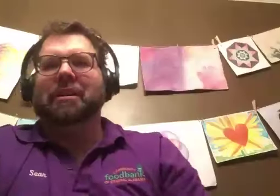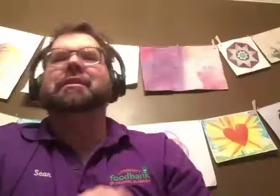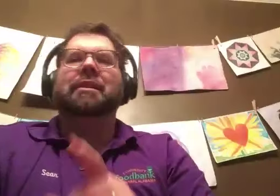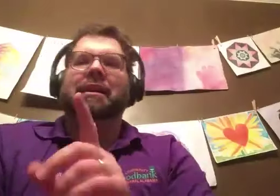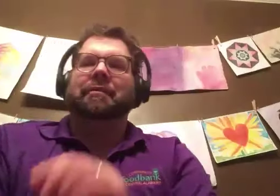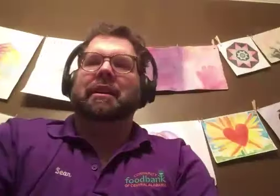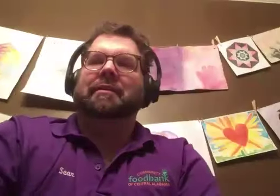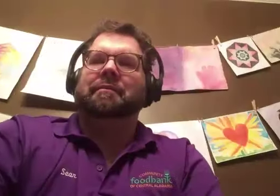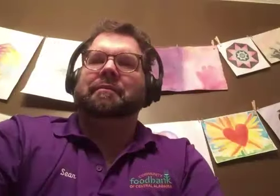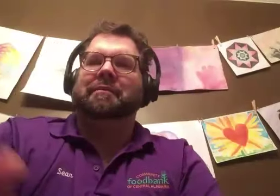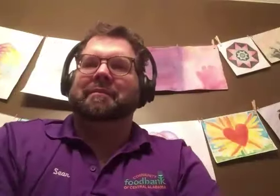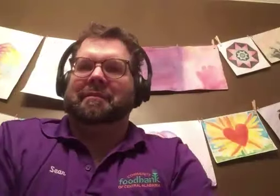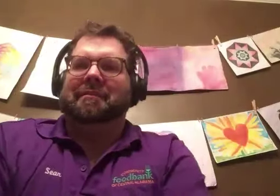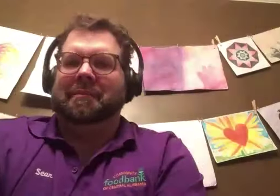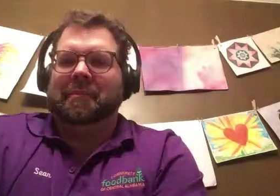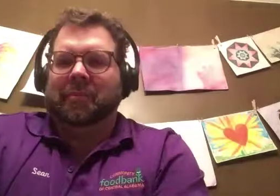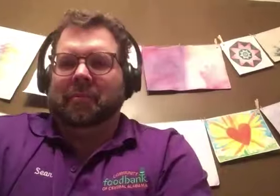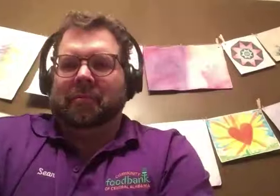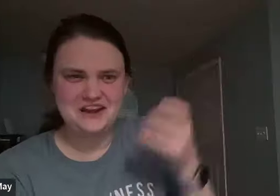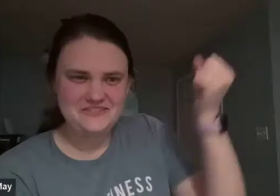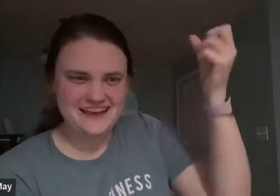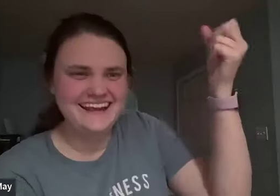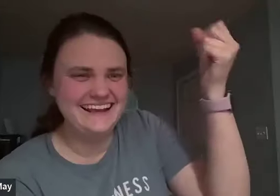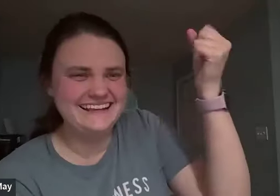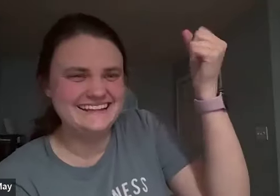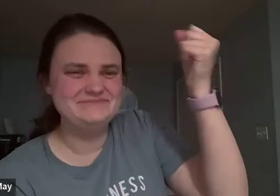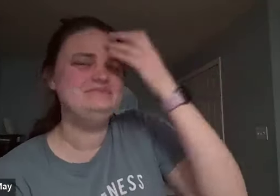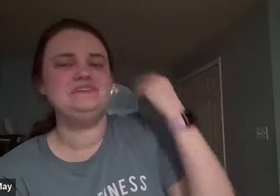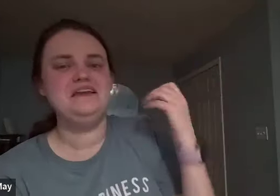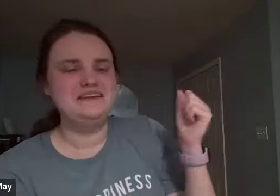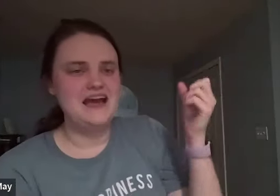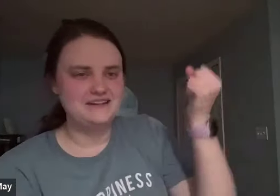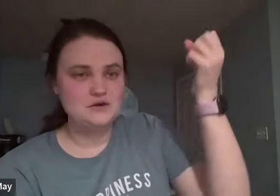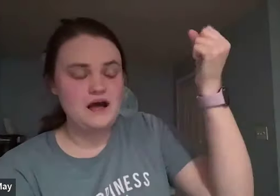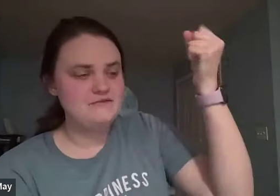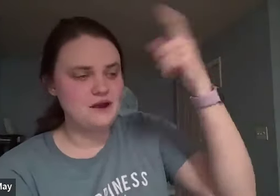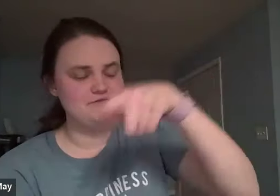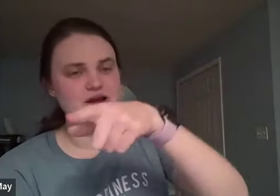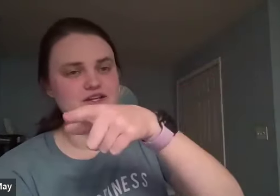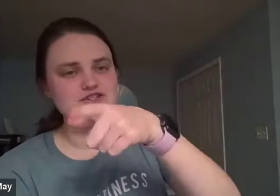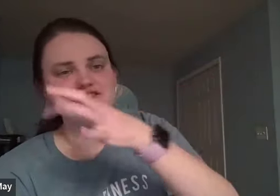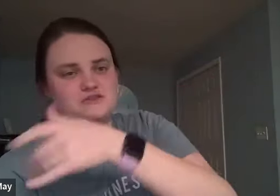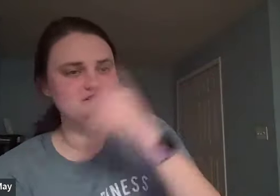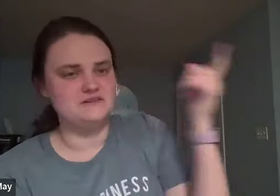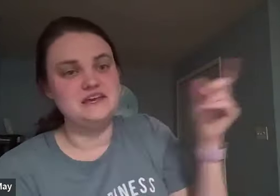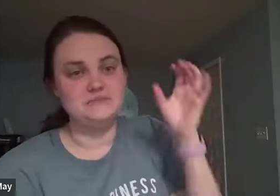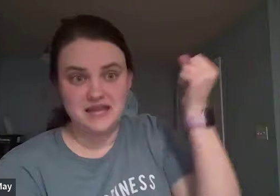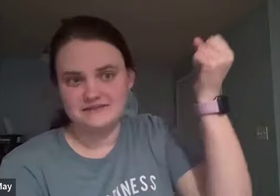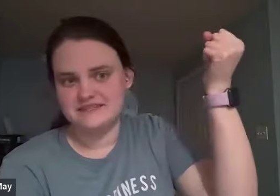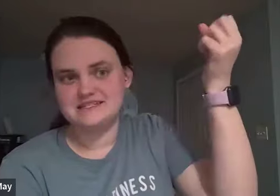was. Okay, alrighty. I'm glad you got that. Yeah, so we'll have our usually the drinks are at the end, but yeah, this is